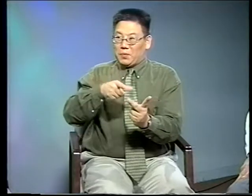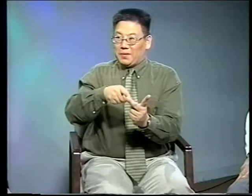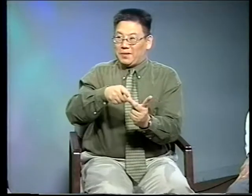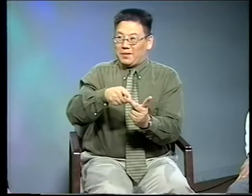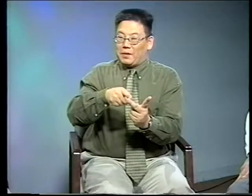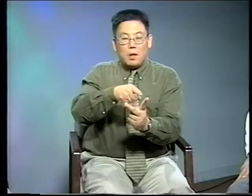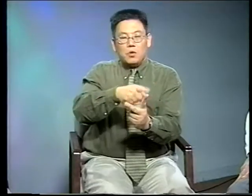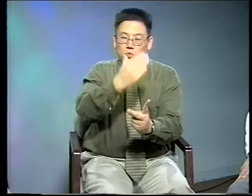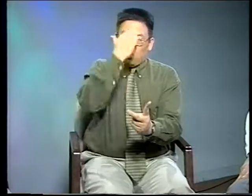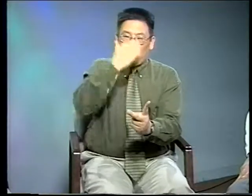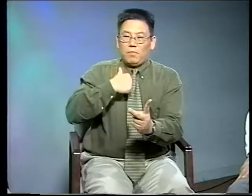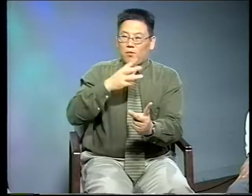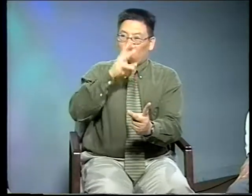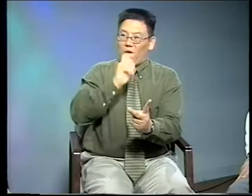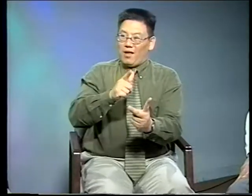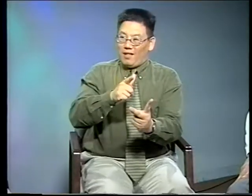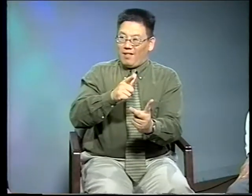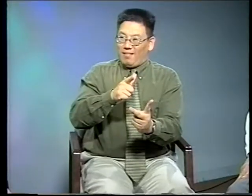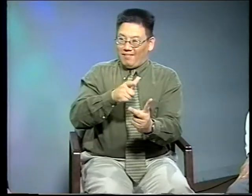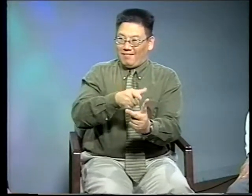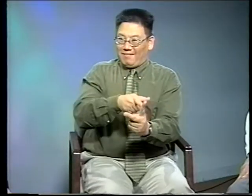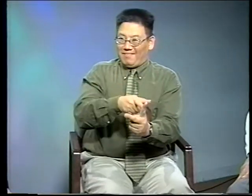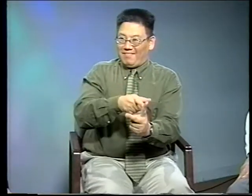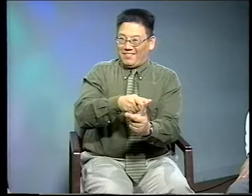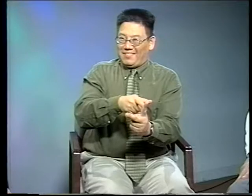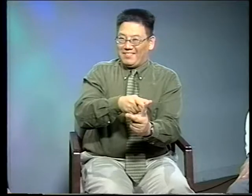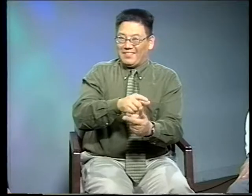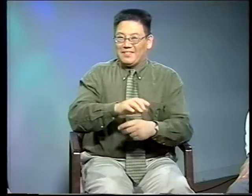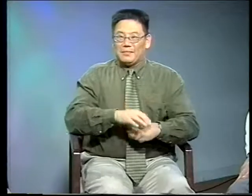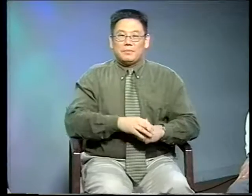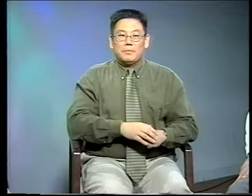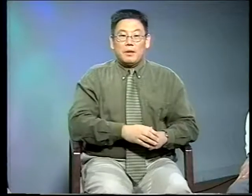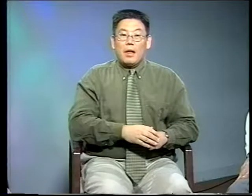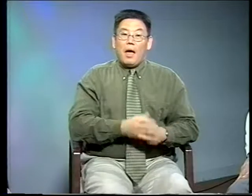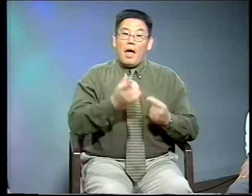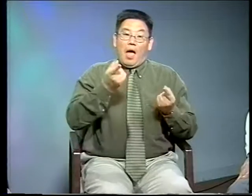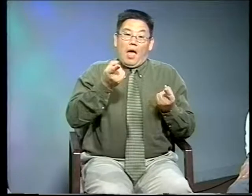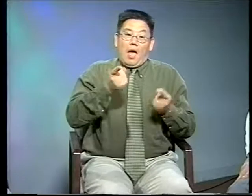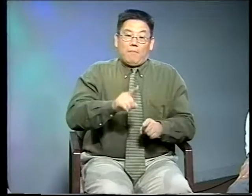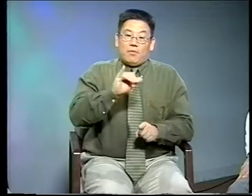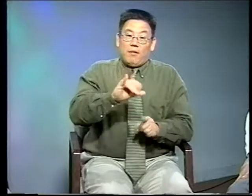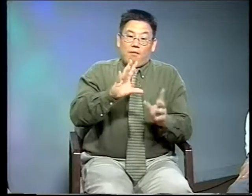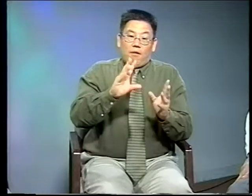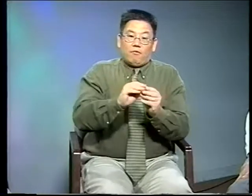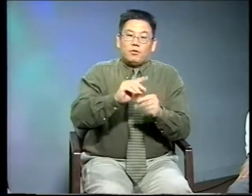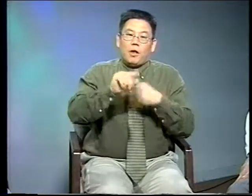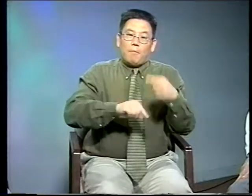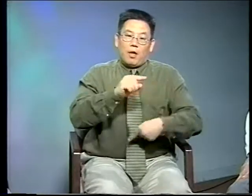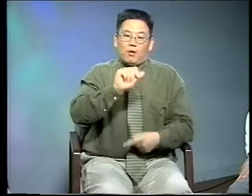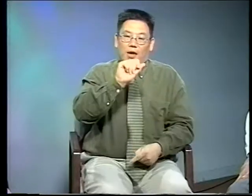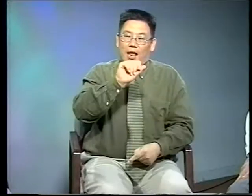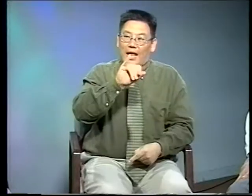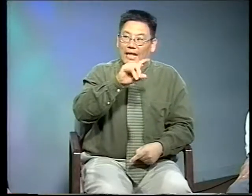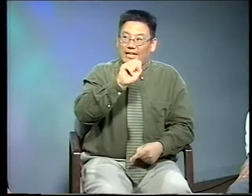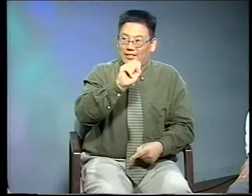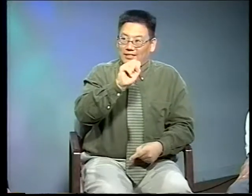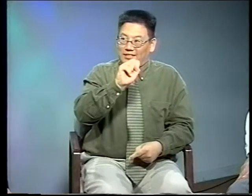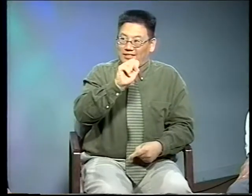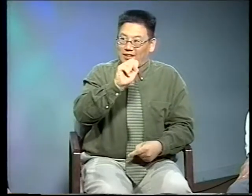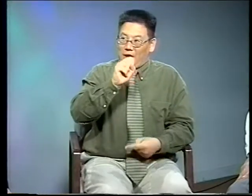It happened at this conference that the topic was AIDS and the Asian community. And